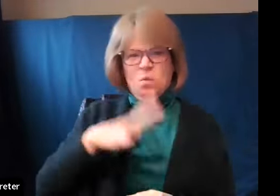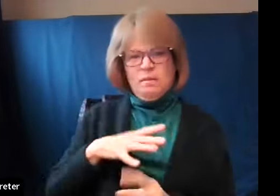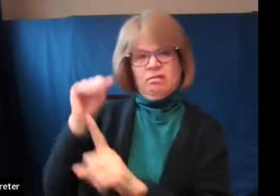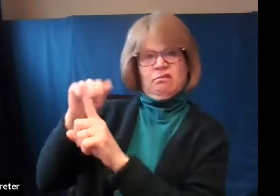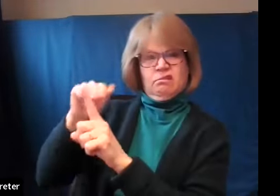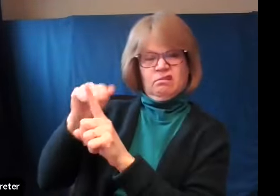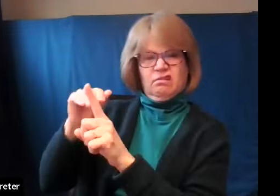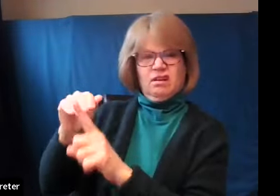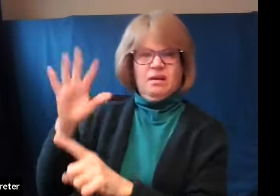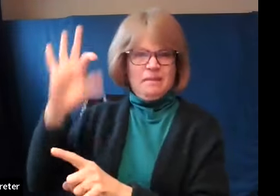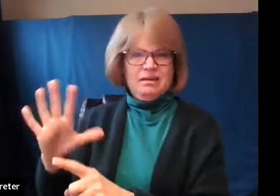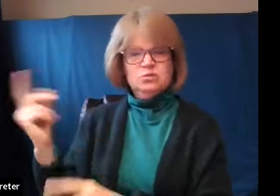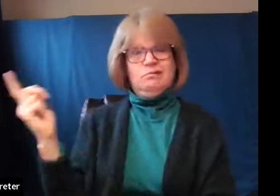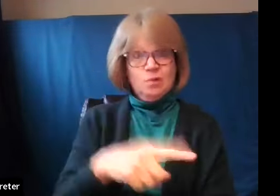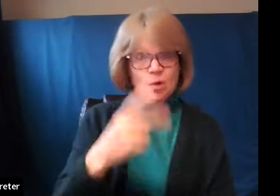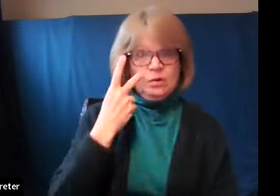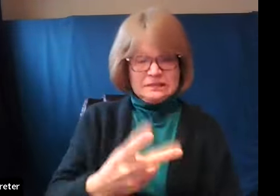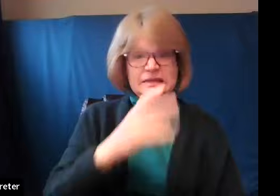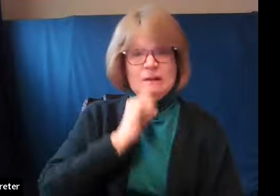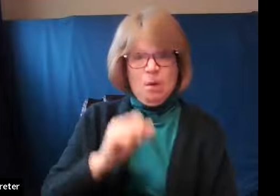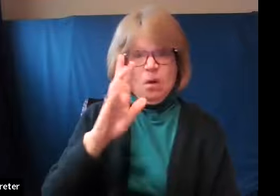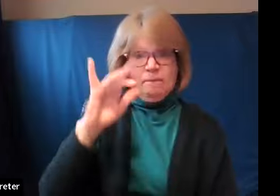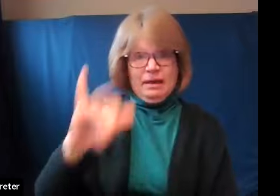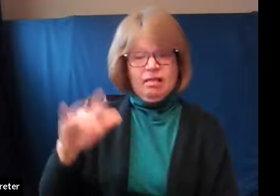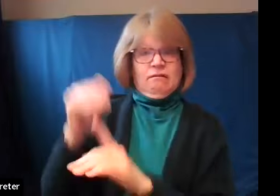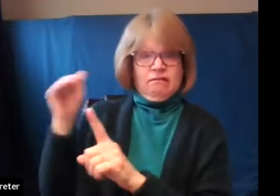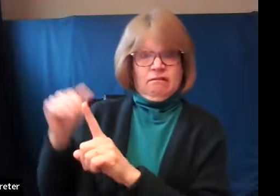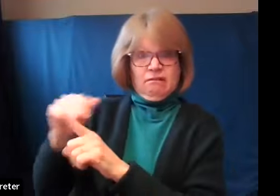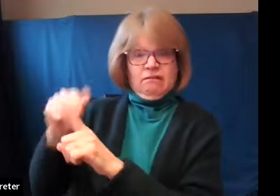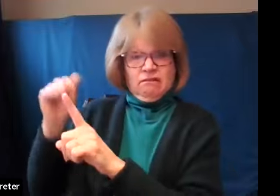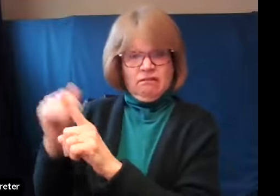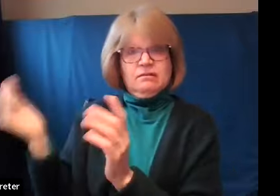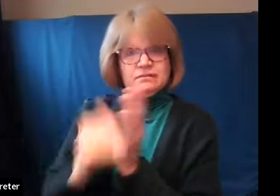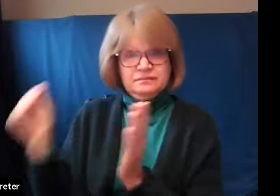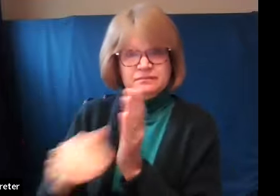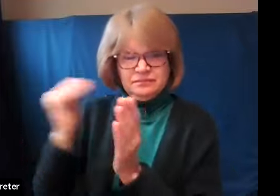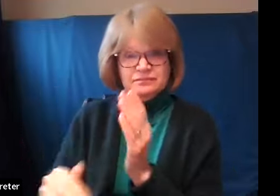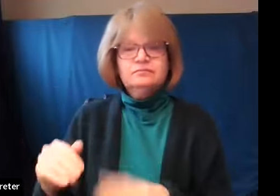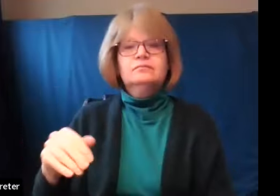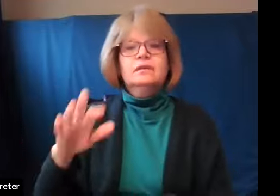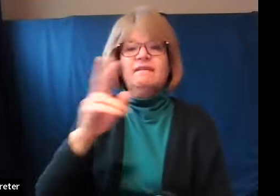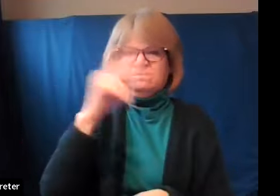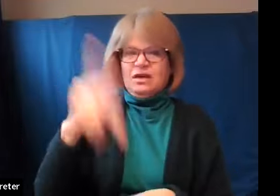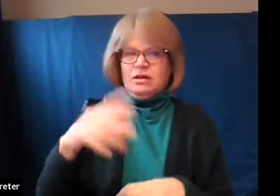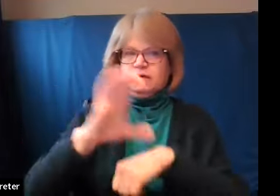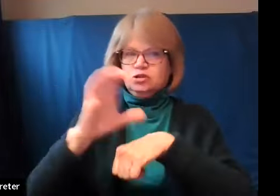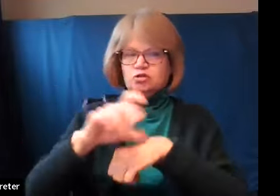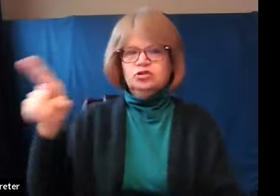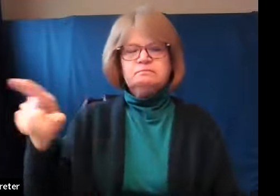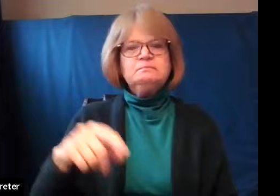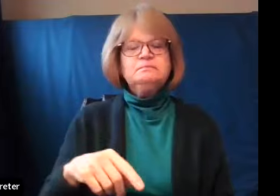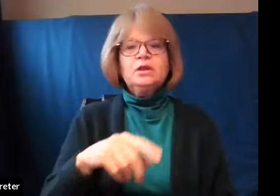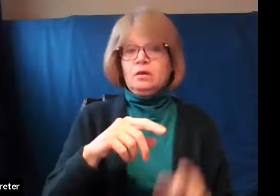to go see Old Billy ever since the bishop appointed the pastor to Broad Street Memorial Church. Irma was a